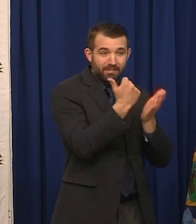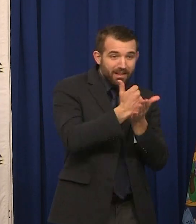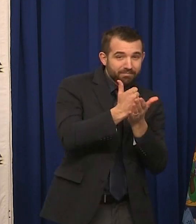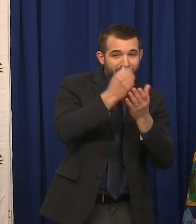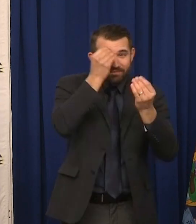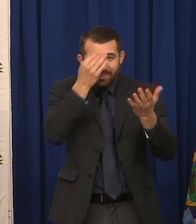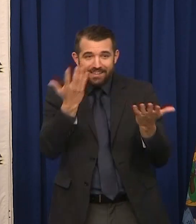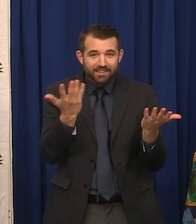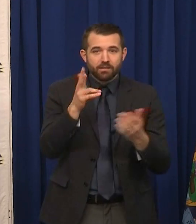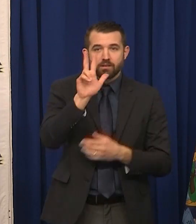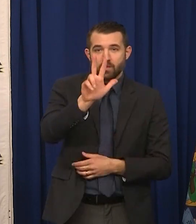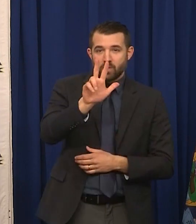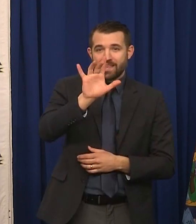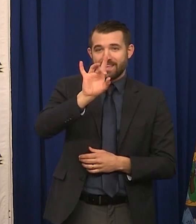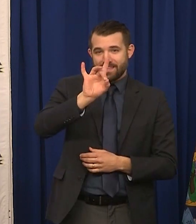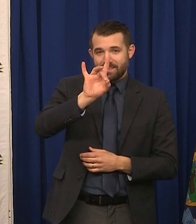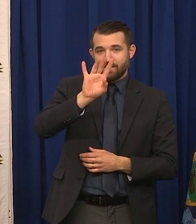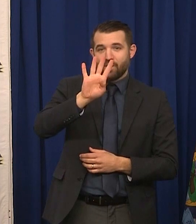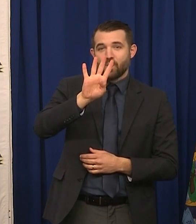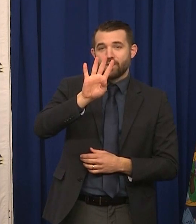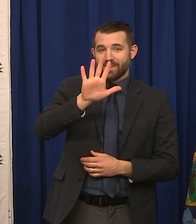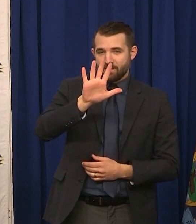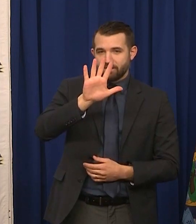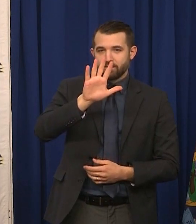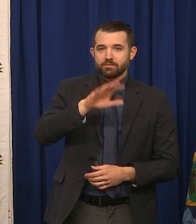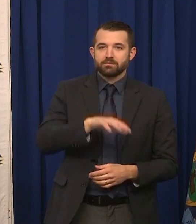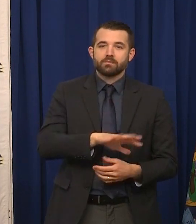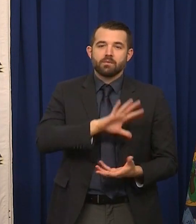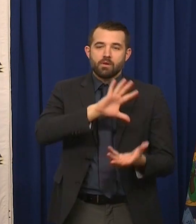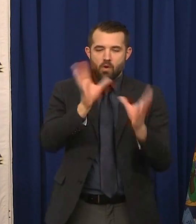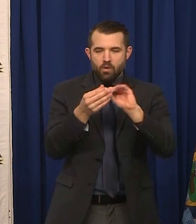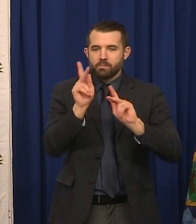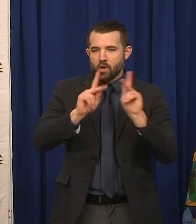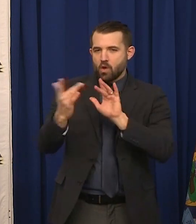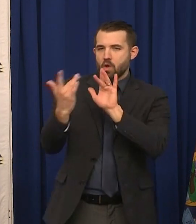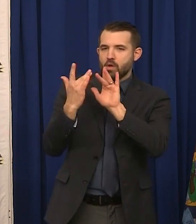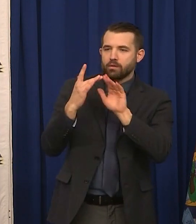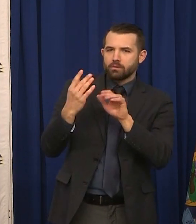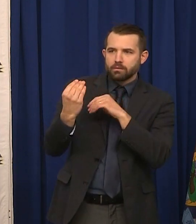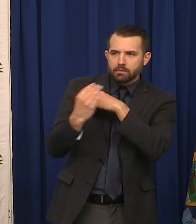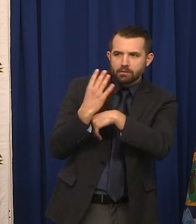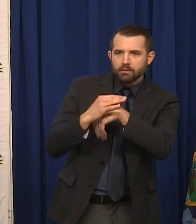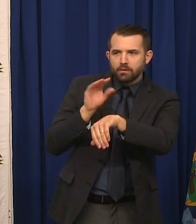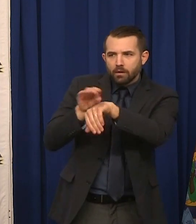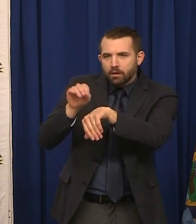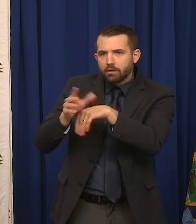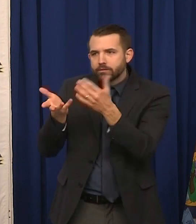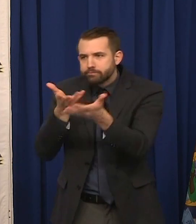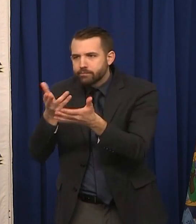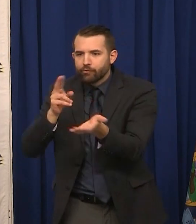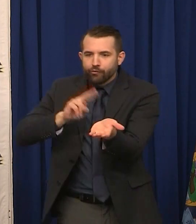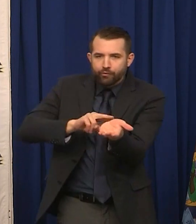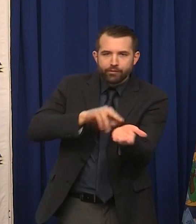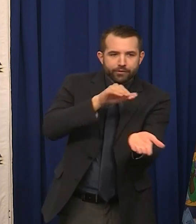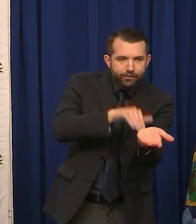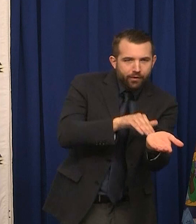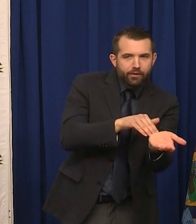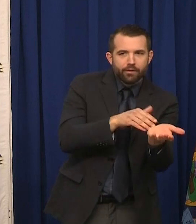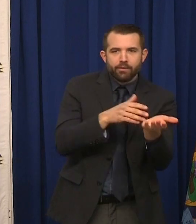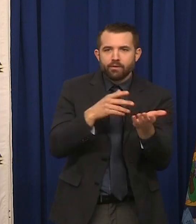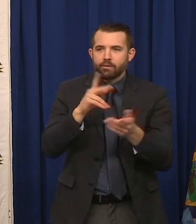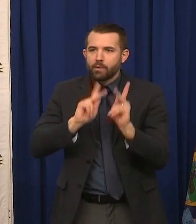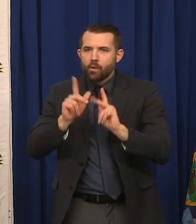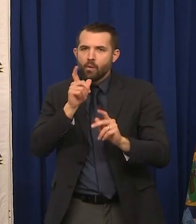3,845 consults. These are consults from healthcare providers and others across the state seeking